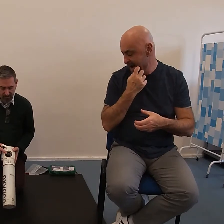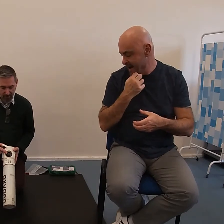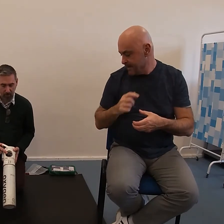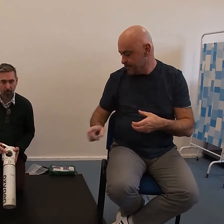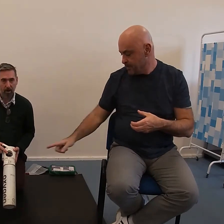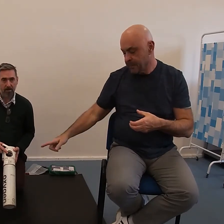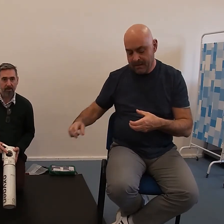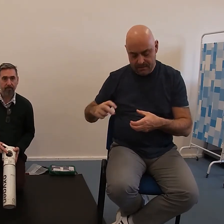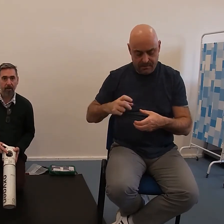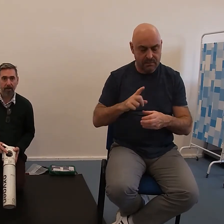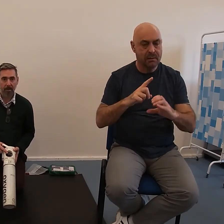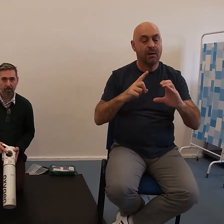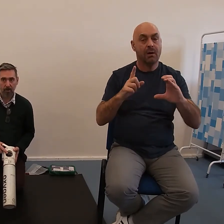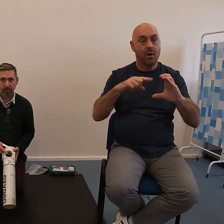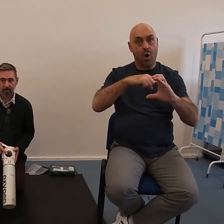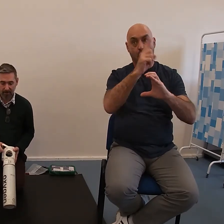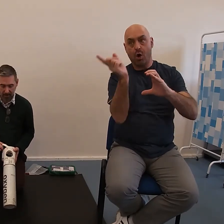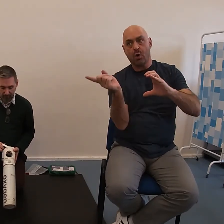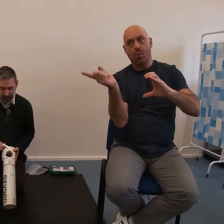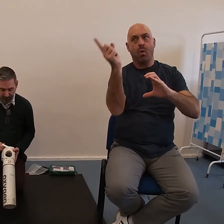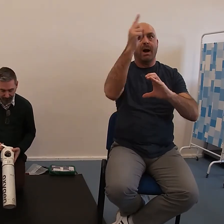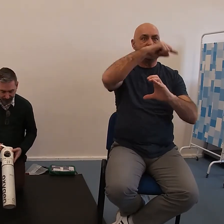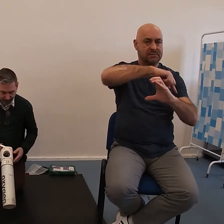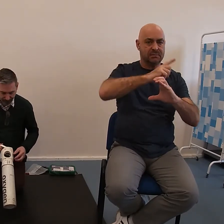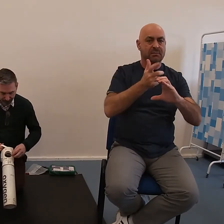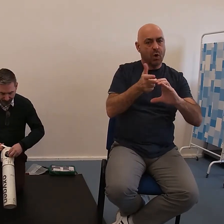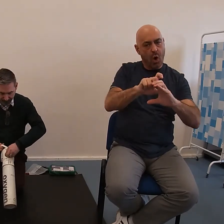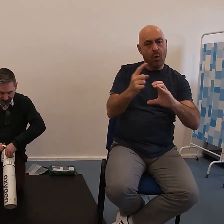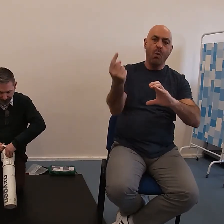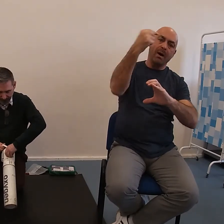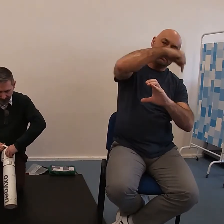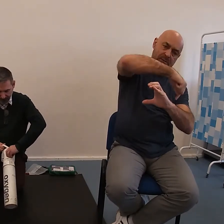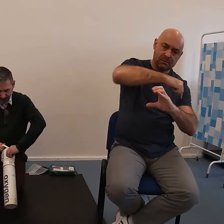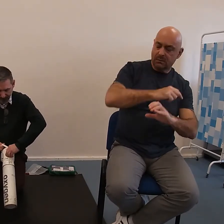turned anti-clockwise, okay, to open the valve.